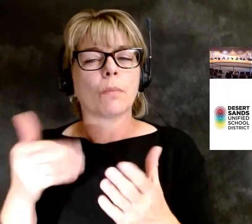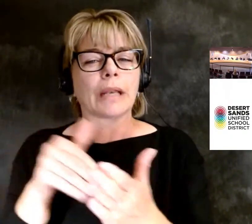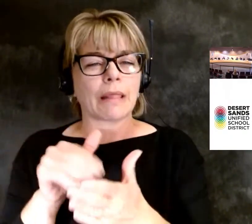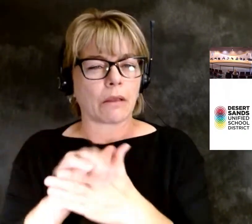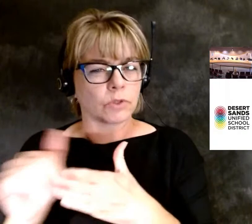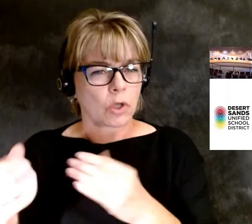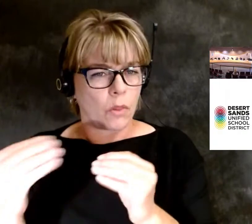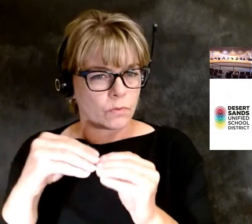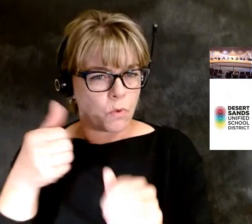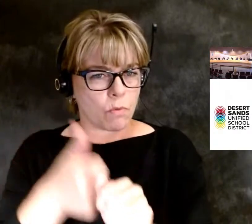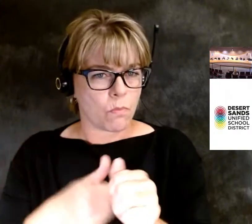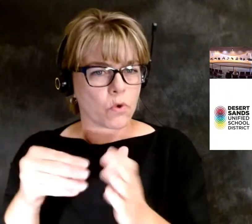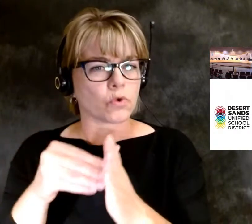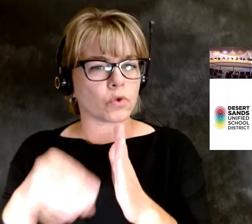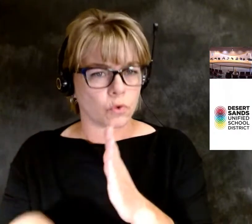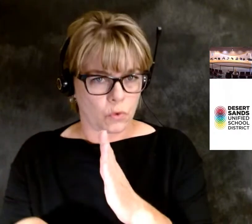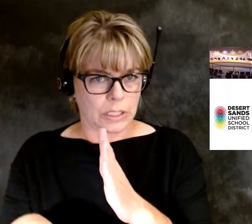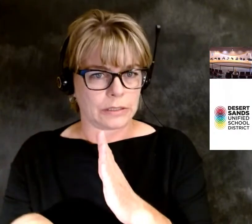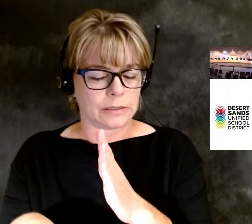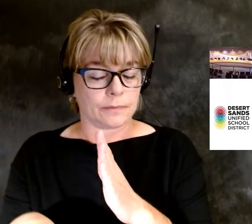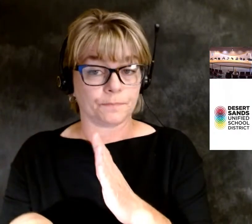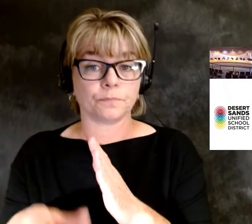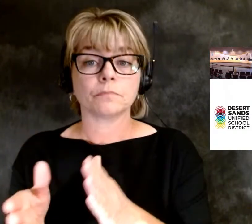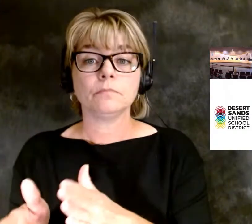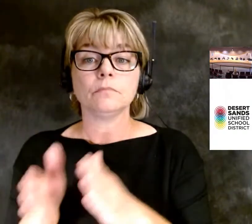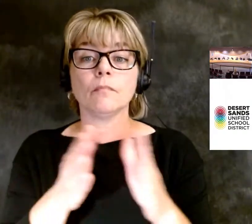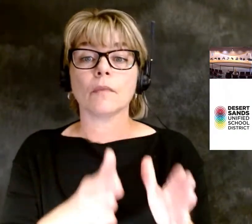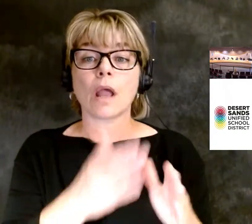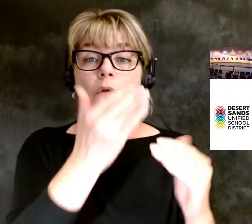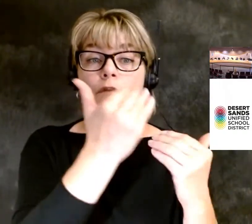attendance. Now on the restricted side,